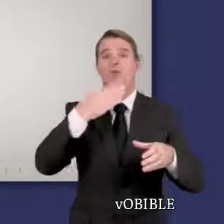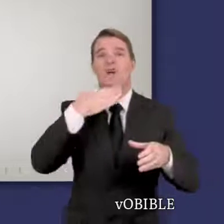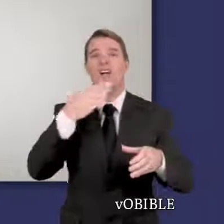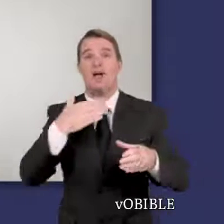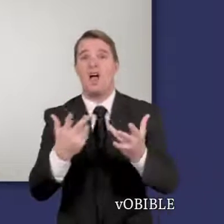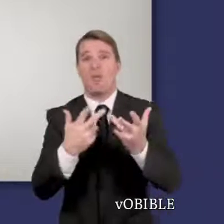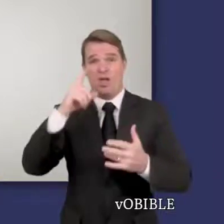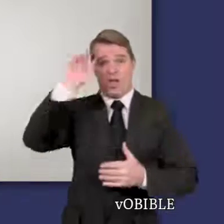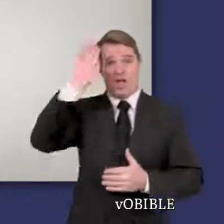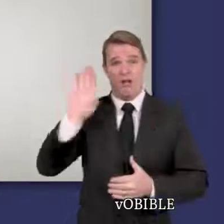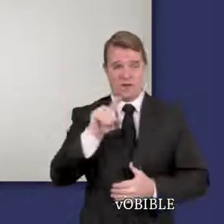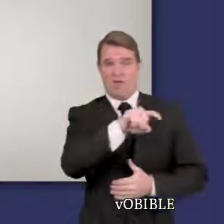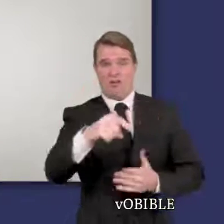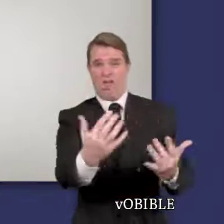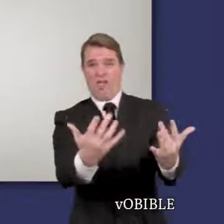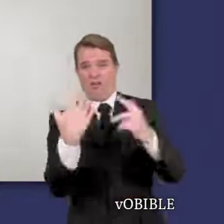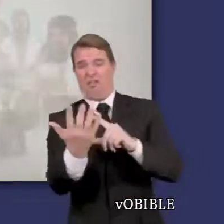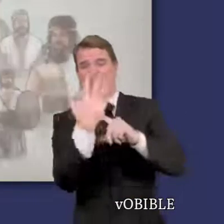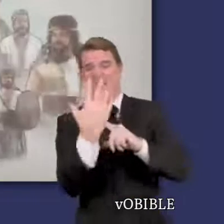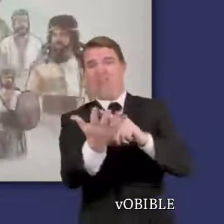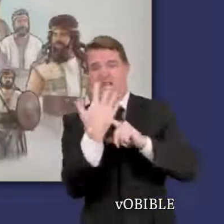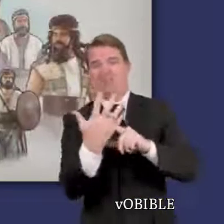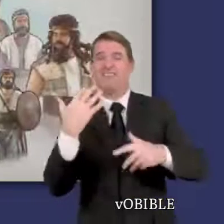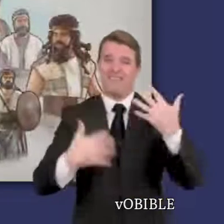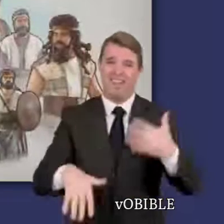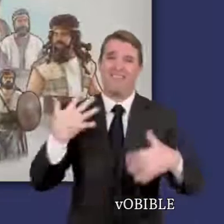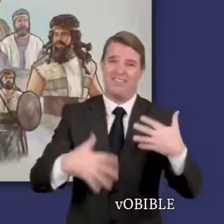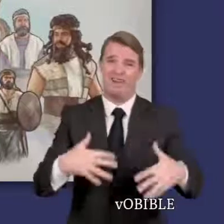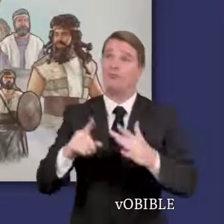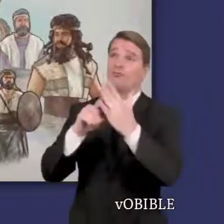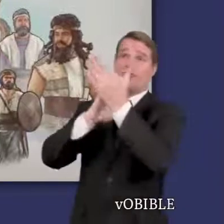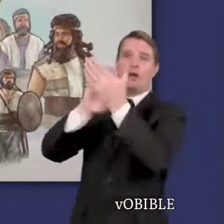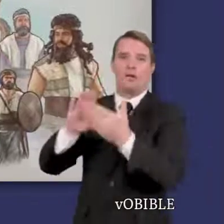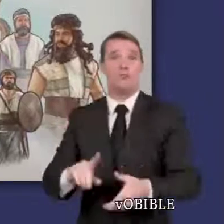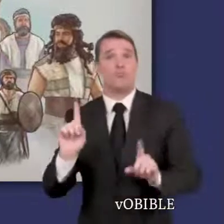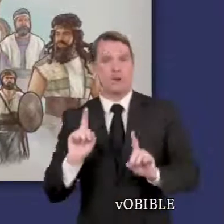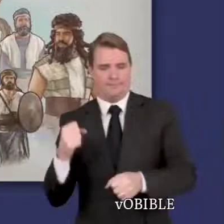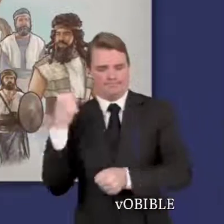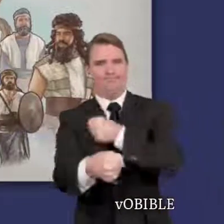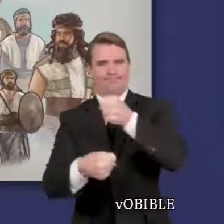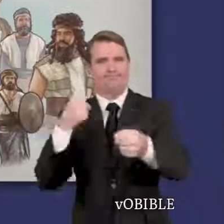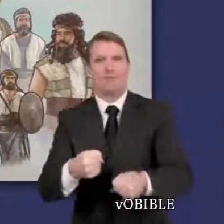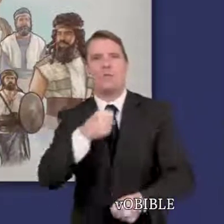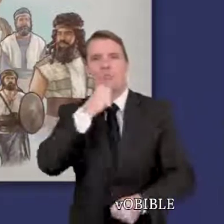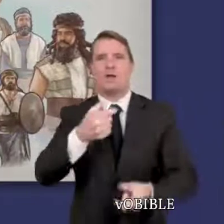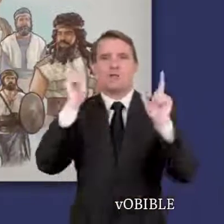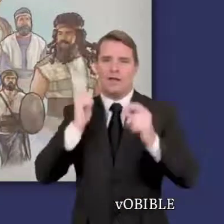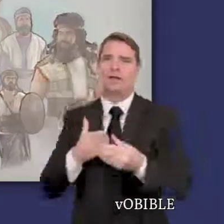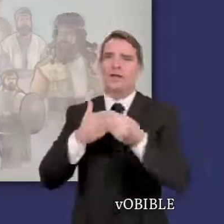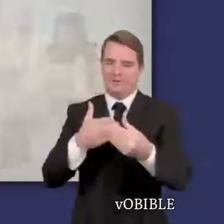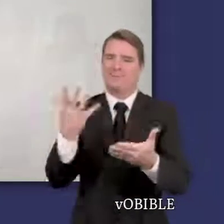The book primarily discusses the exploits of the judges, whom Jehovah used to deliver his people from oppression.